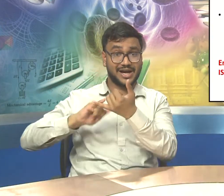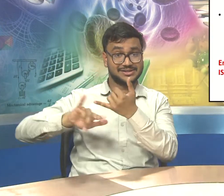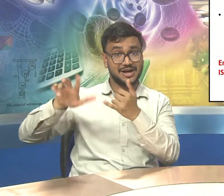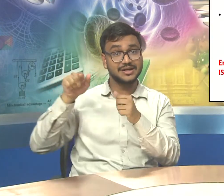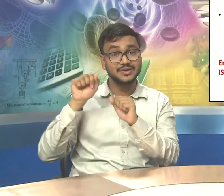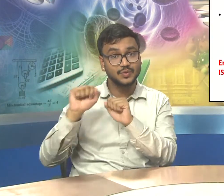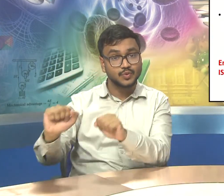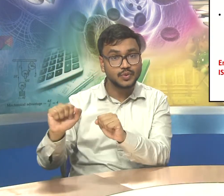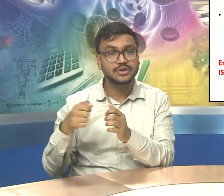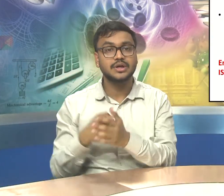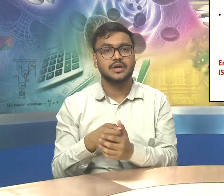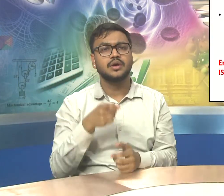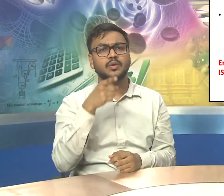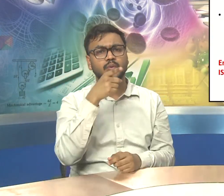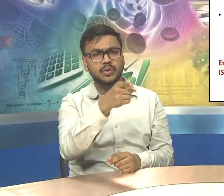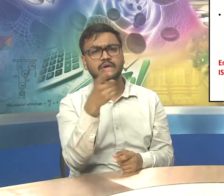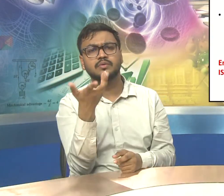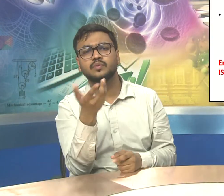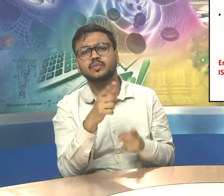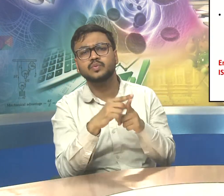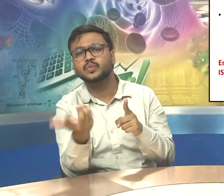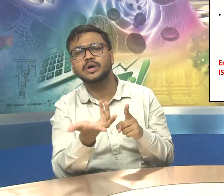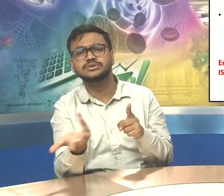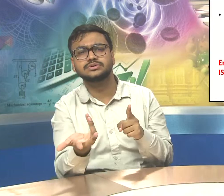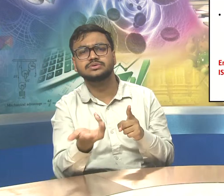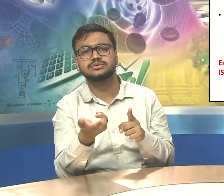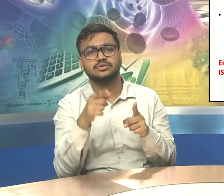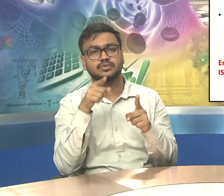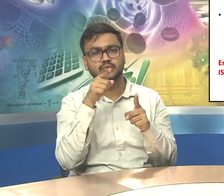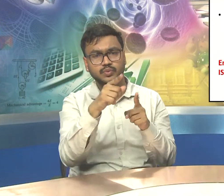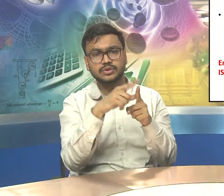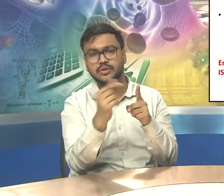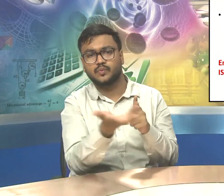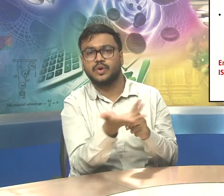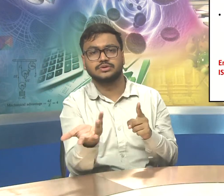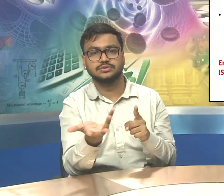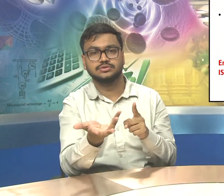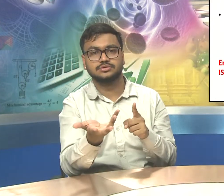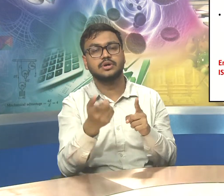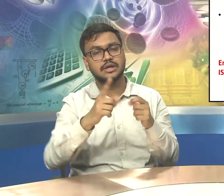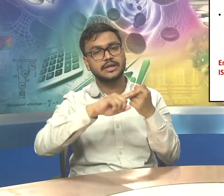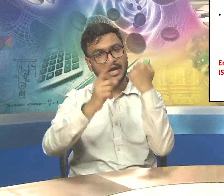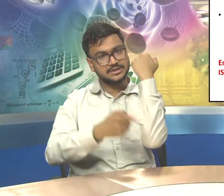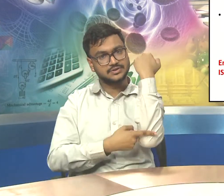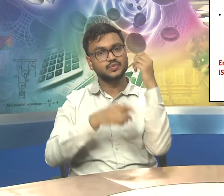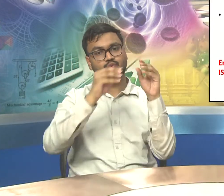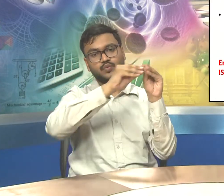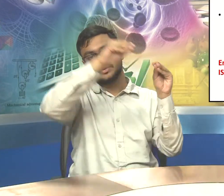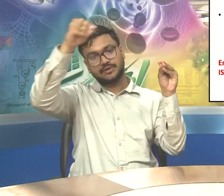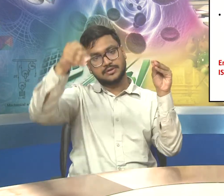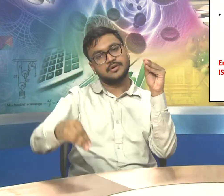you can see there is a different sentence but same meaning, which follows the ISL rules.